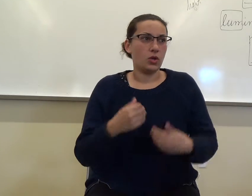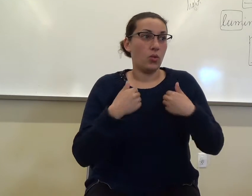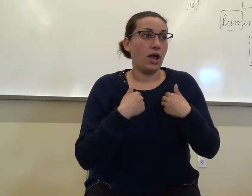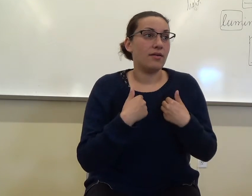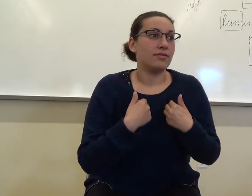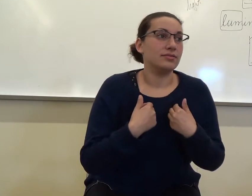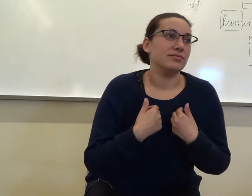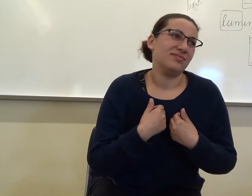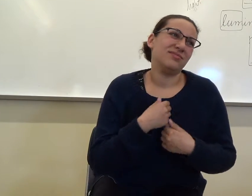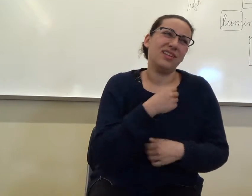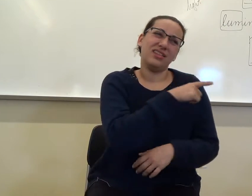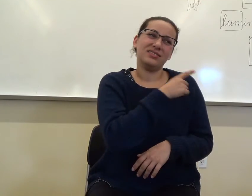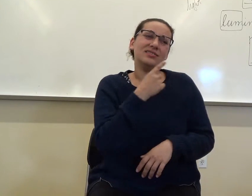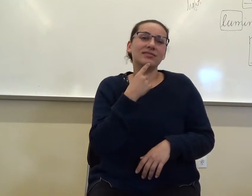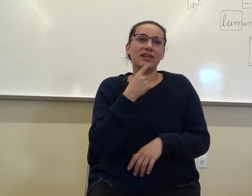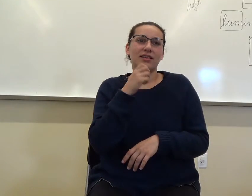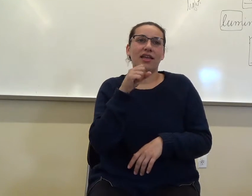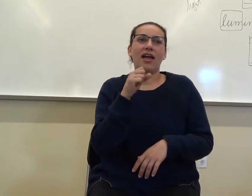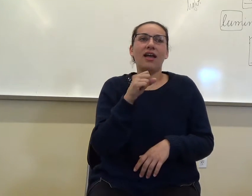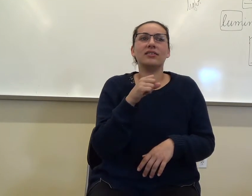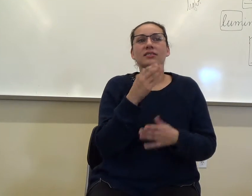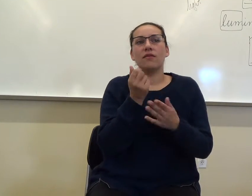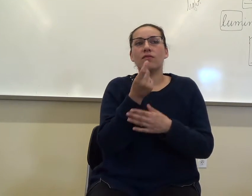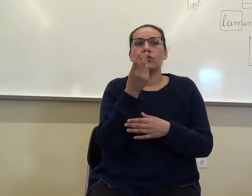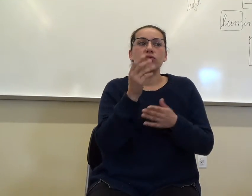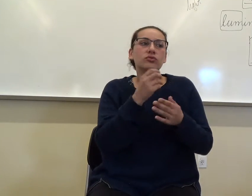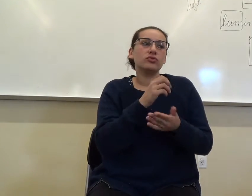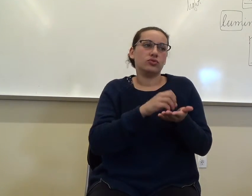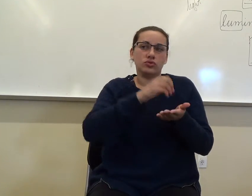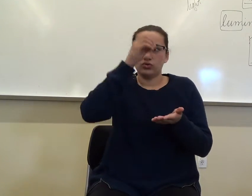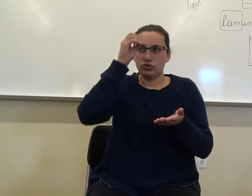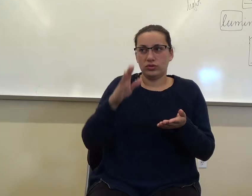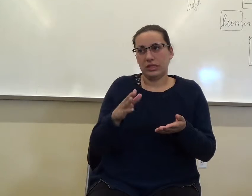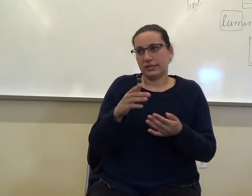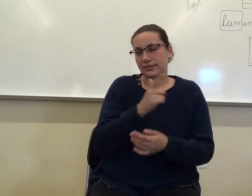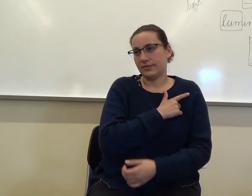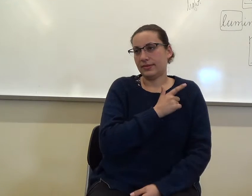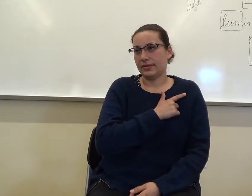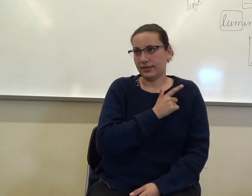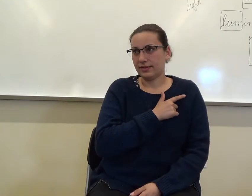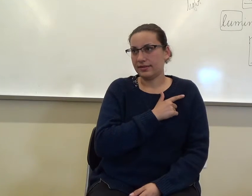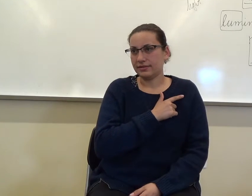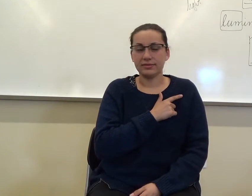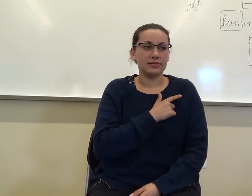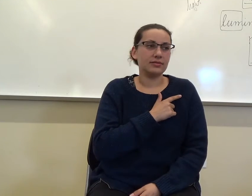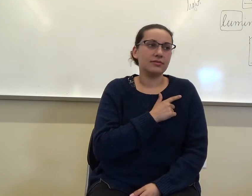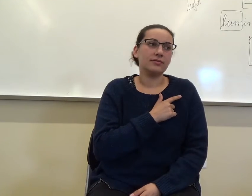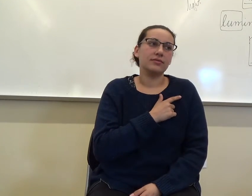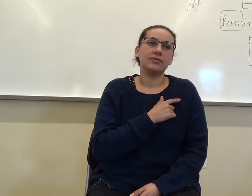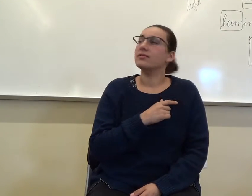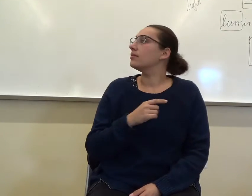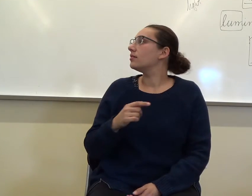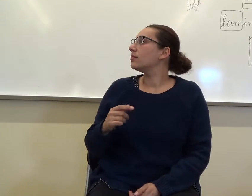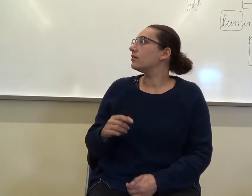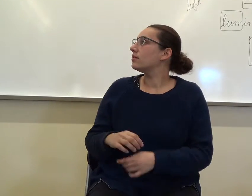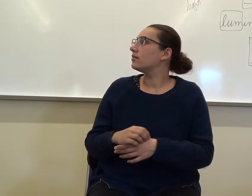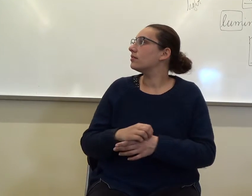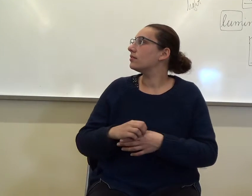restatement clue in the form of an asterisk, okay? There was a restatement, so I